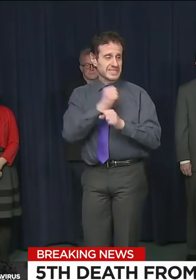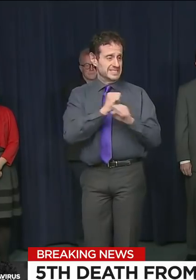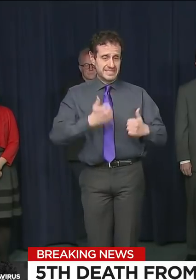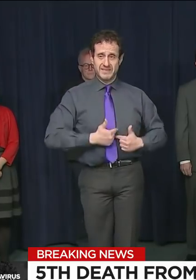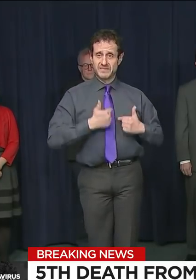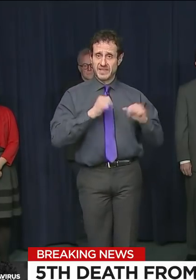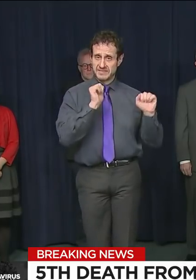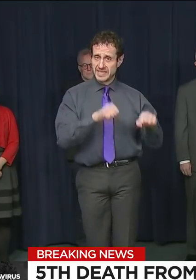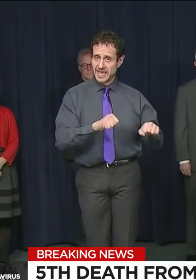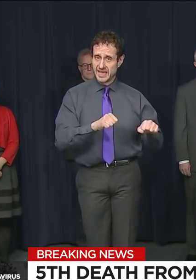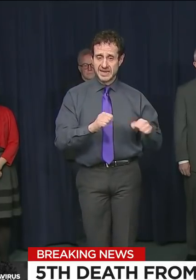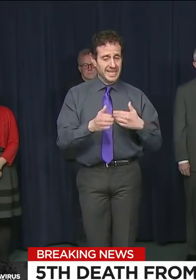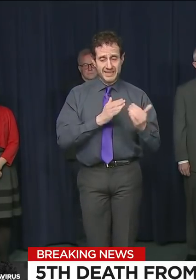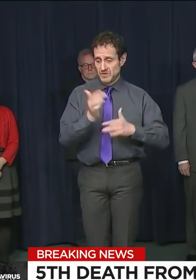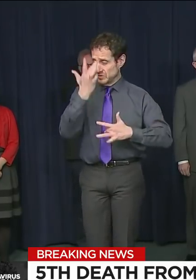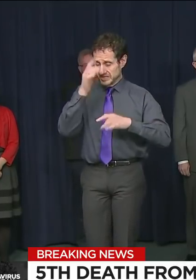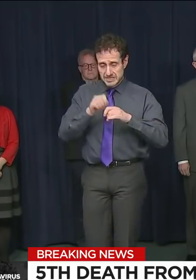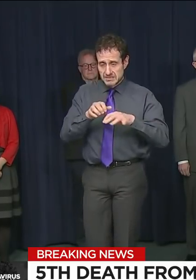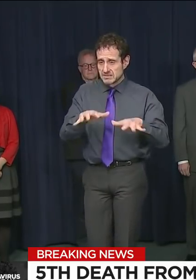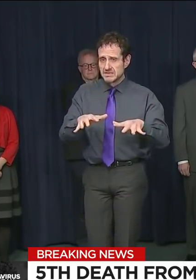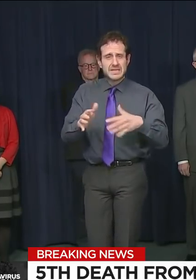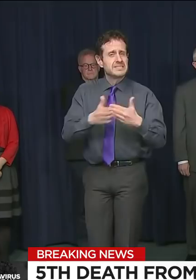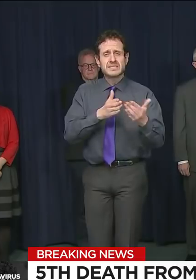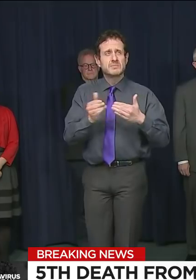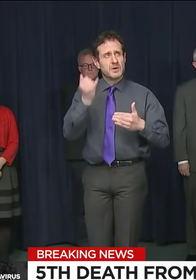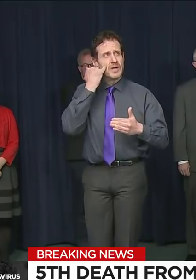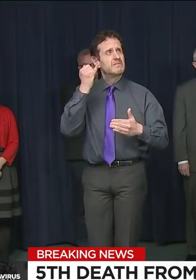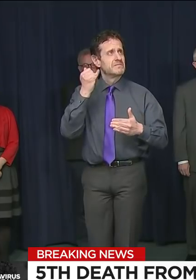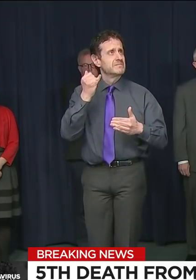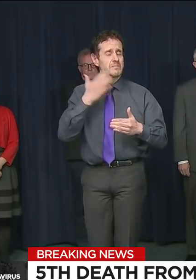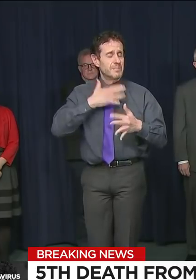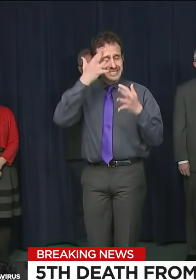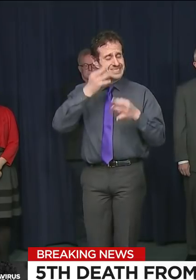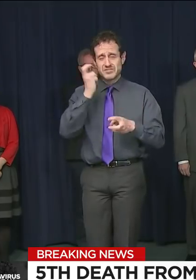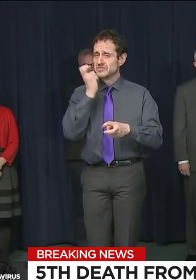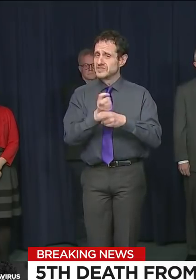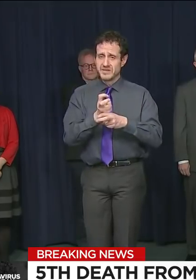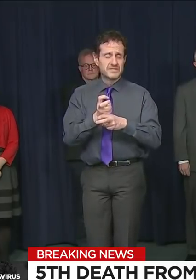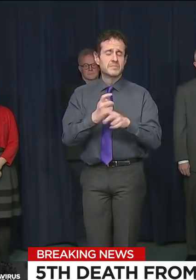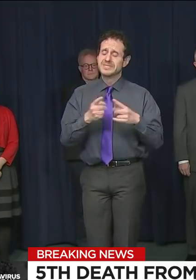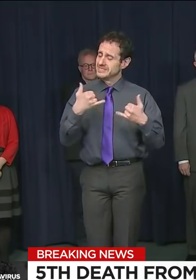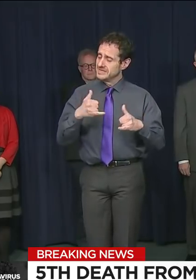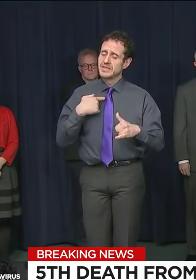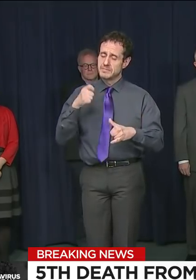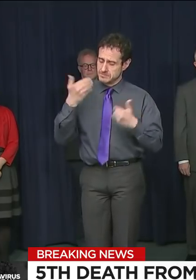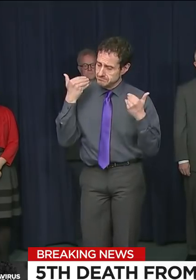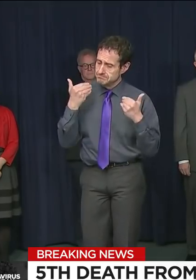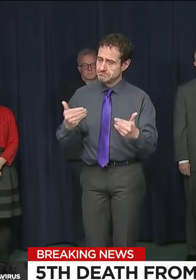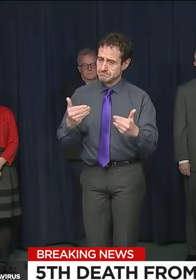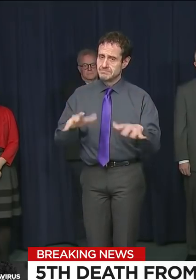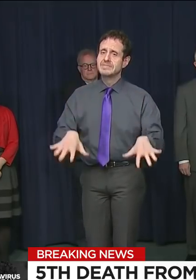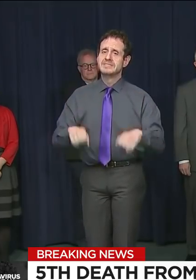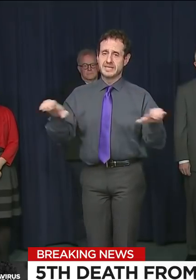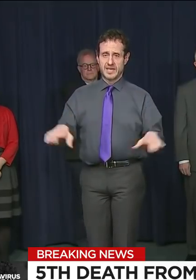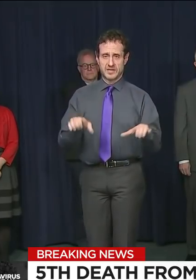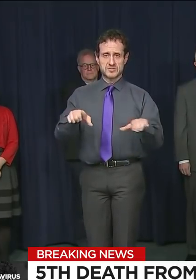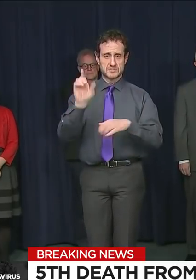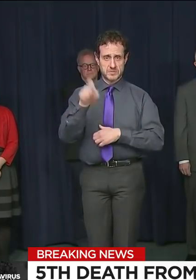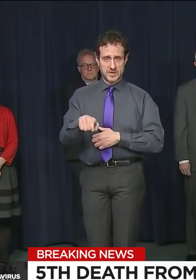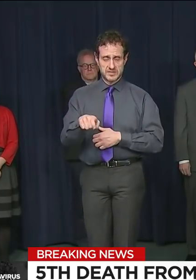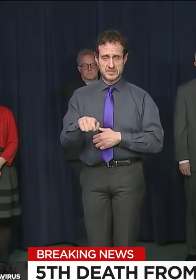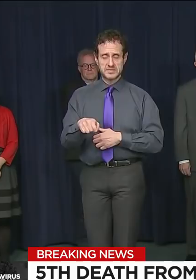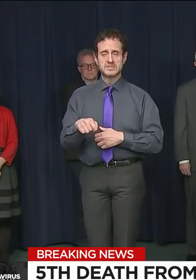pandemic, no matter how difficult, then I have an obligation to take these actions. Therefore,